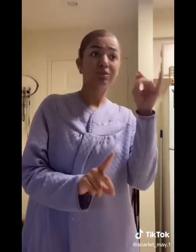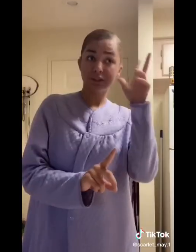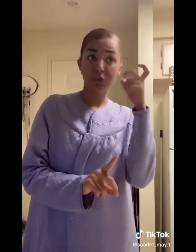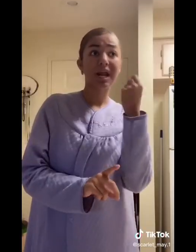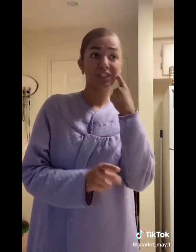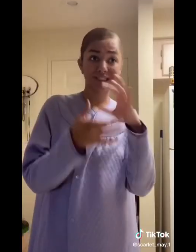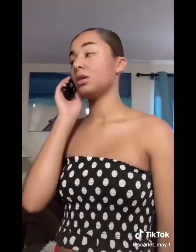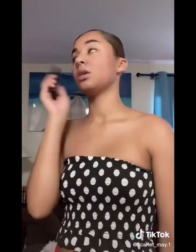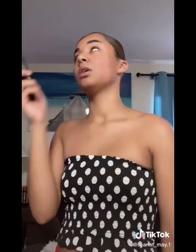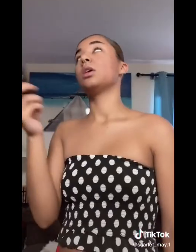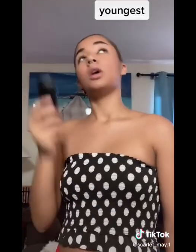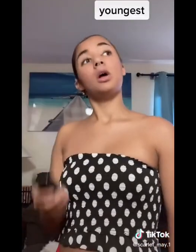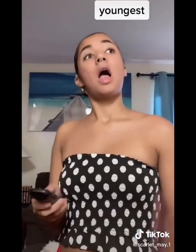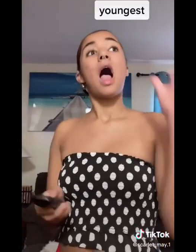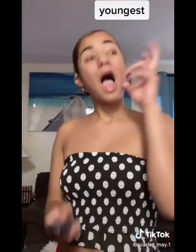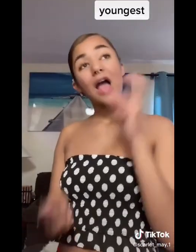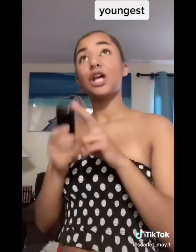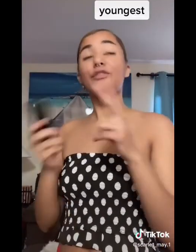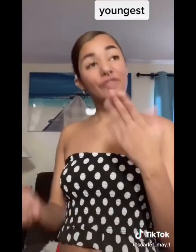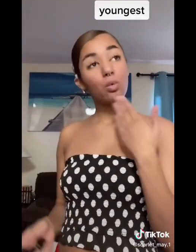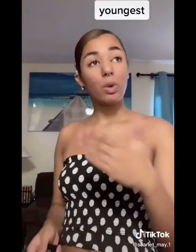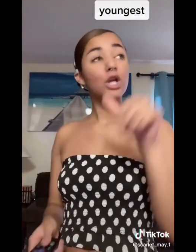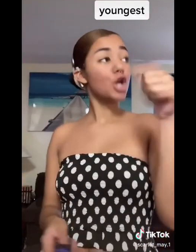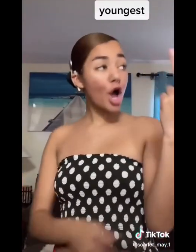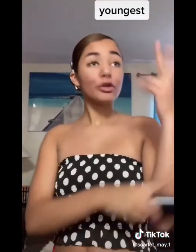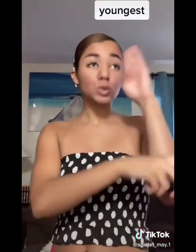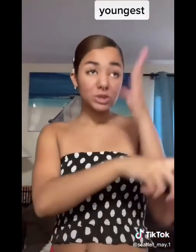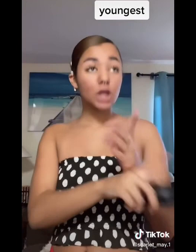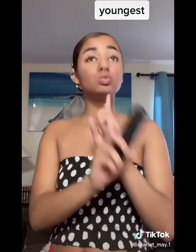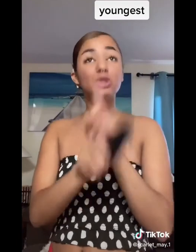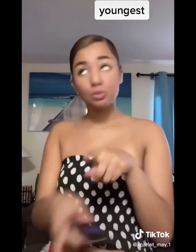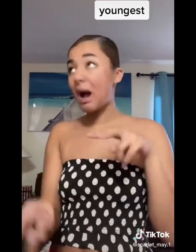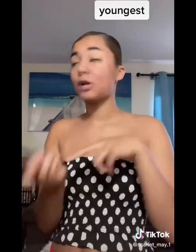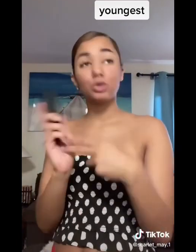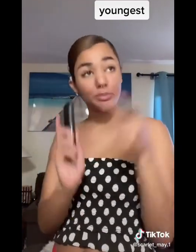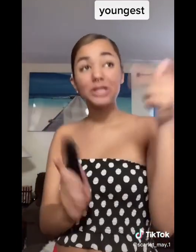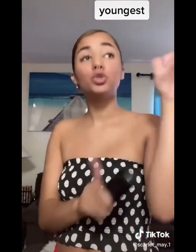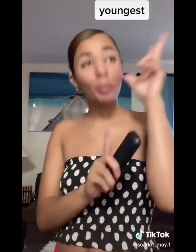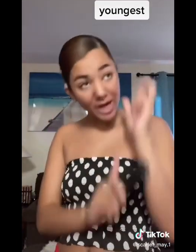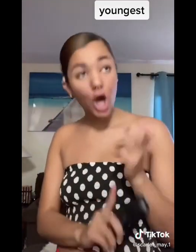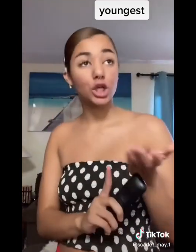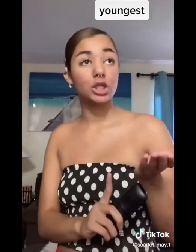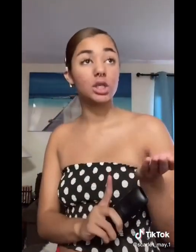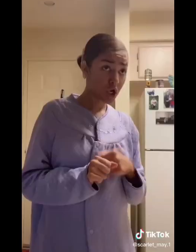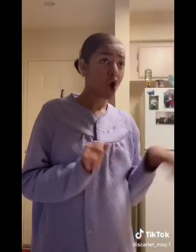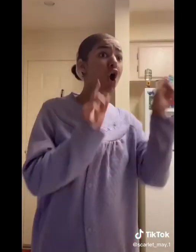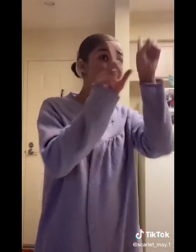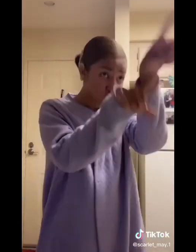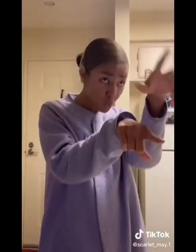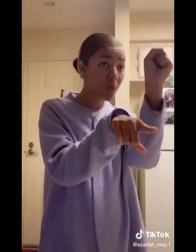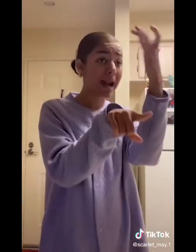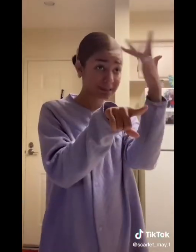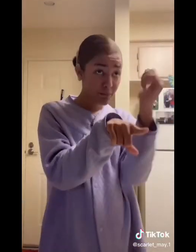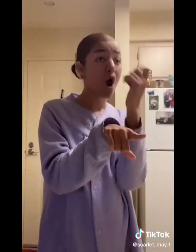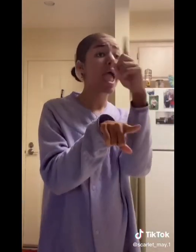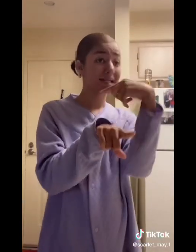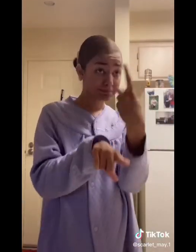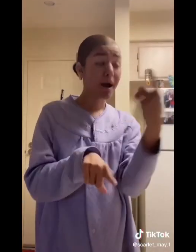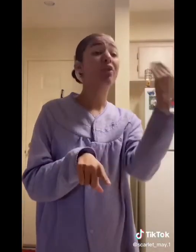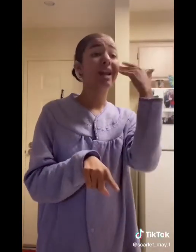I just said? I hear very well and your other two sons responded, which means you've been heard. You got a smart-ass mouth, and I know you got it